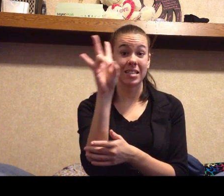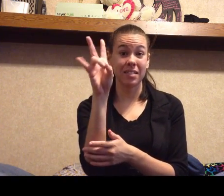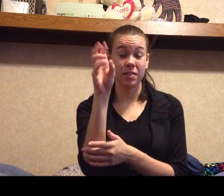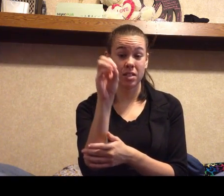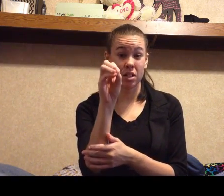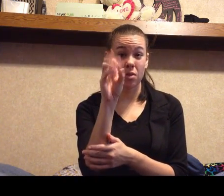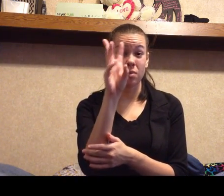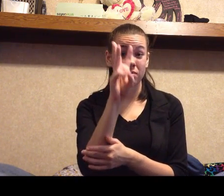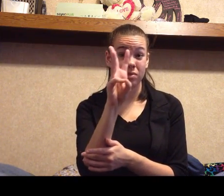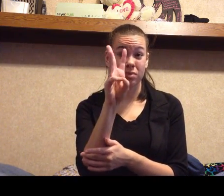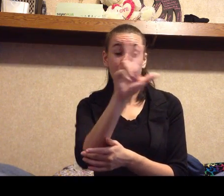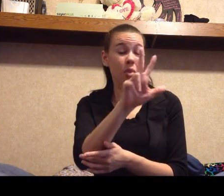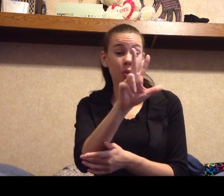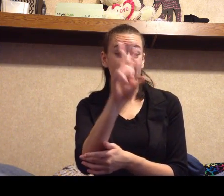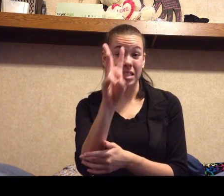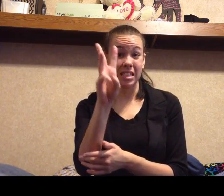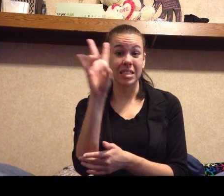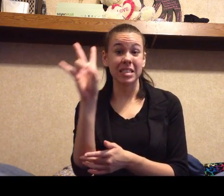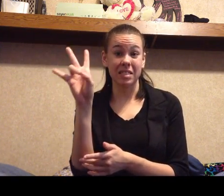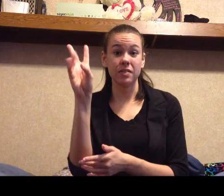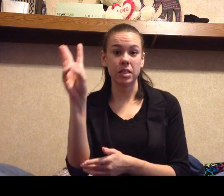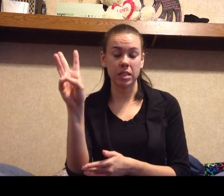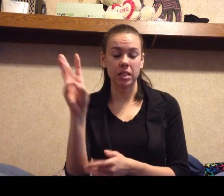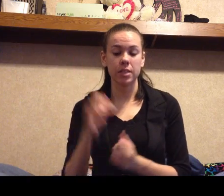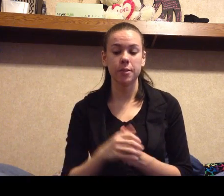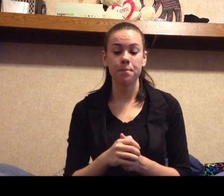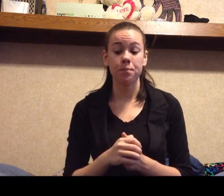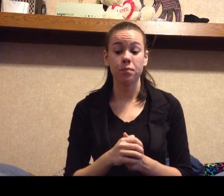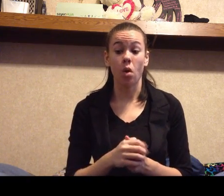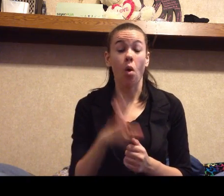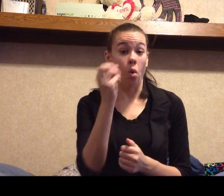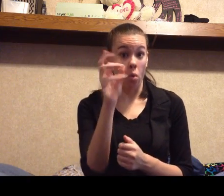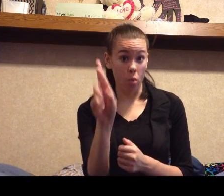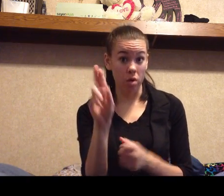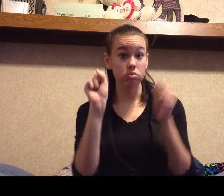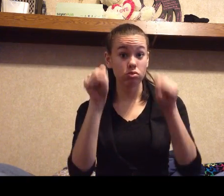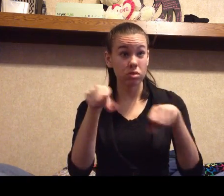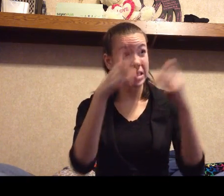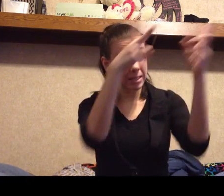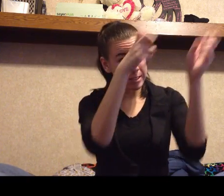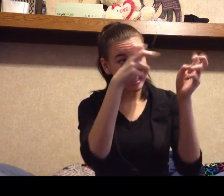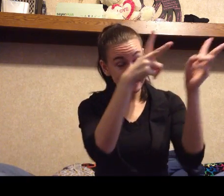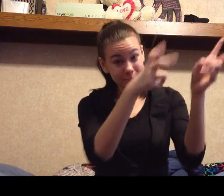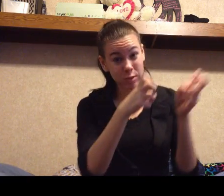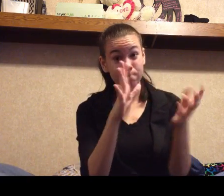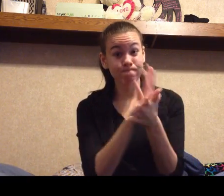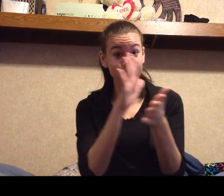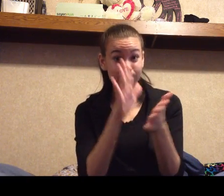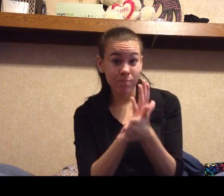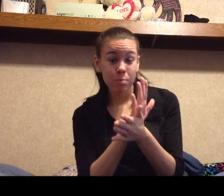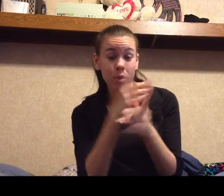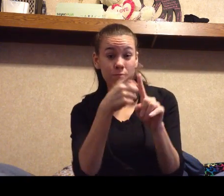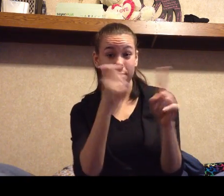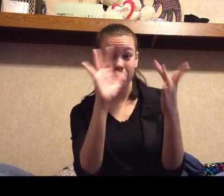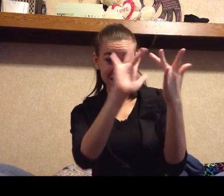1-800-870-3676. You may also download the form and the guide for the application from the internet at the following